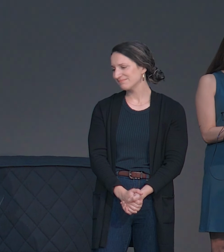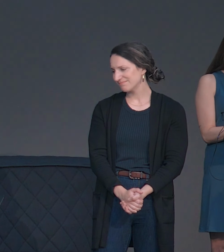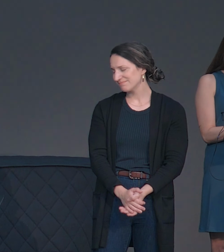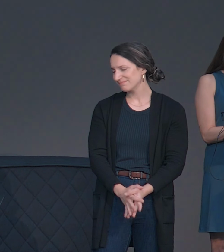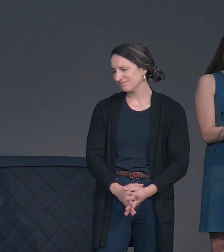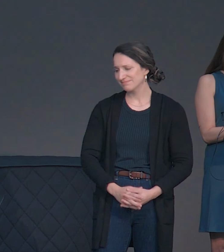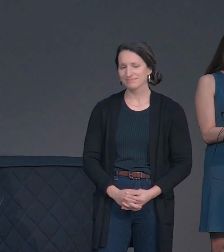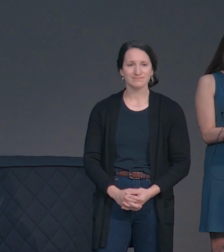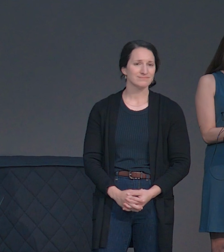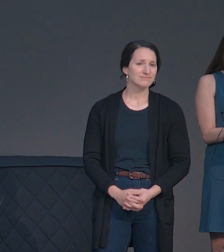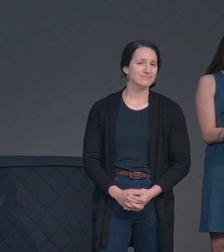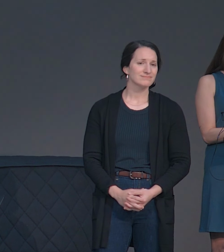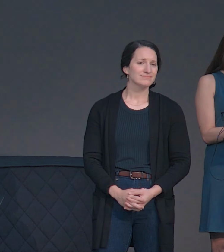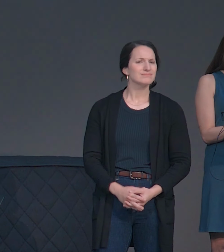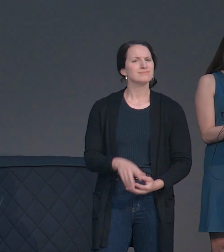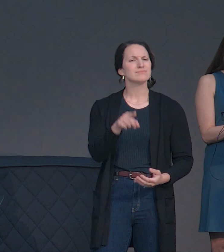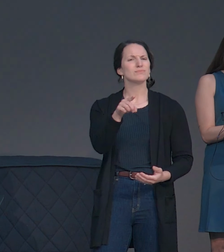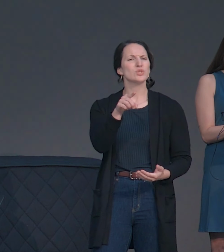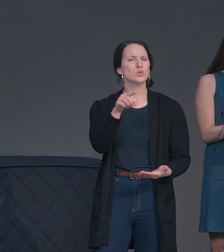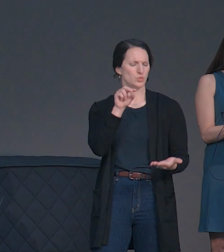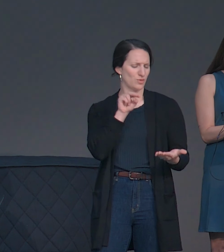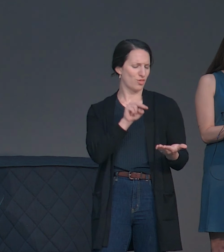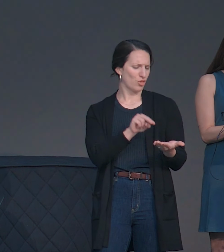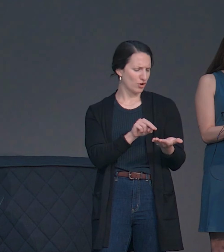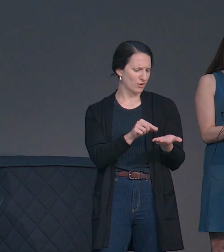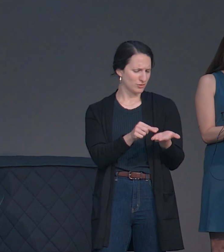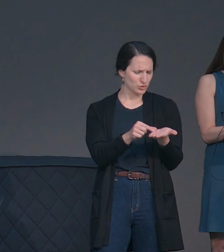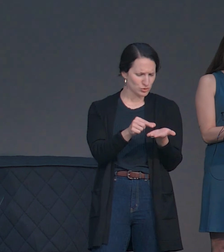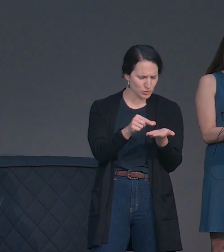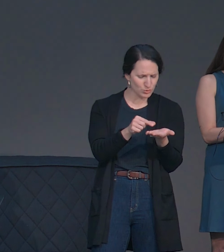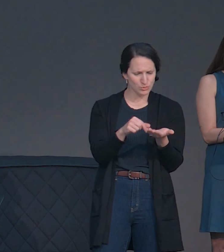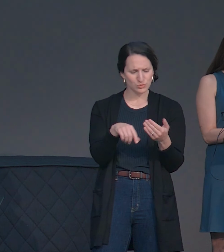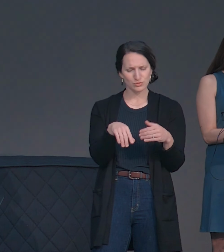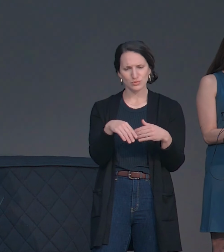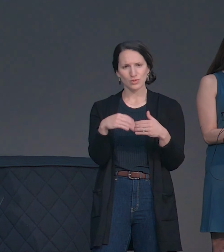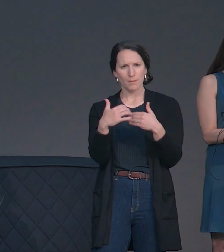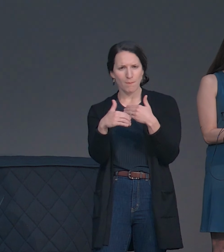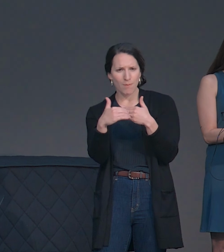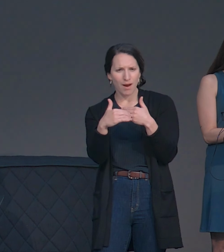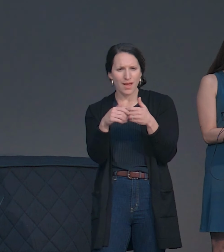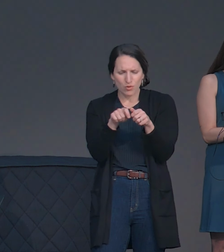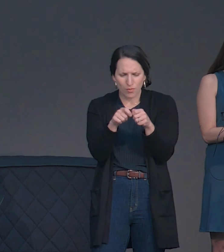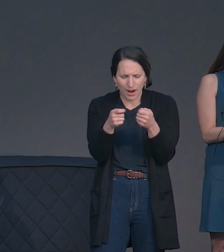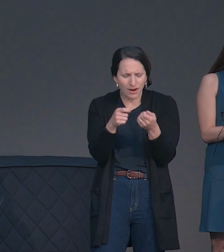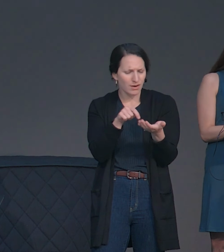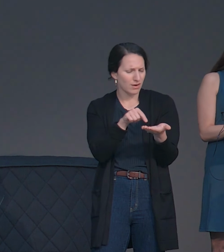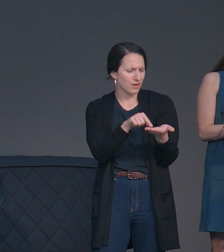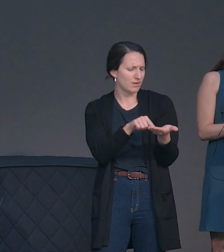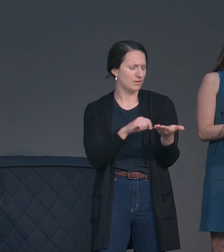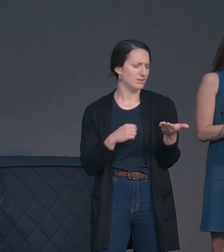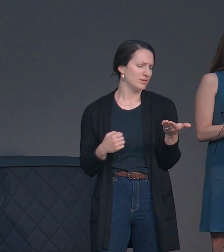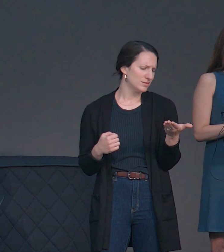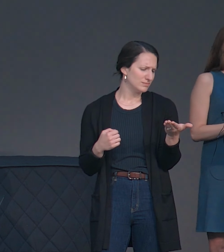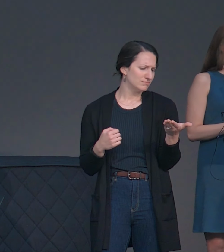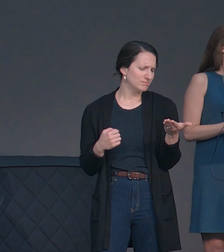And as you look at the little cracker and the little cup of juice, these elements this morning, let's